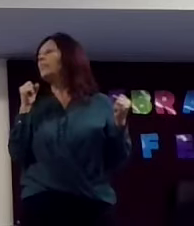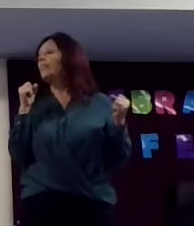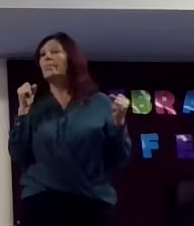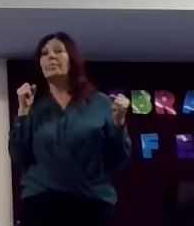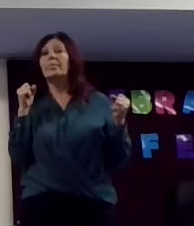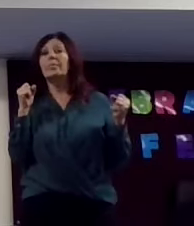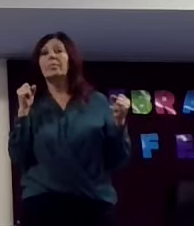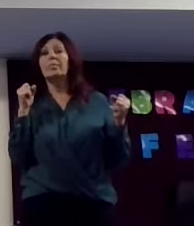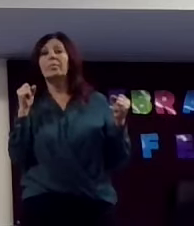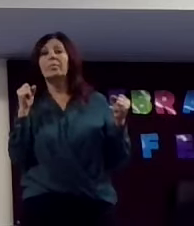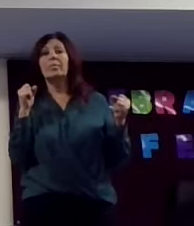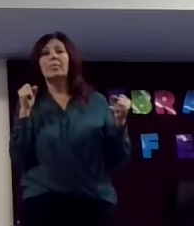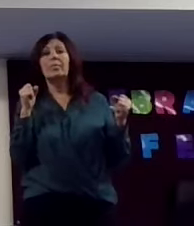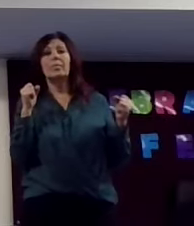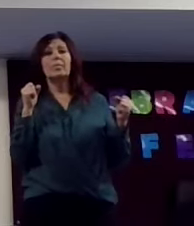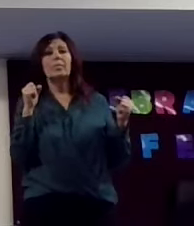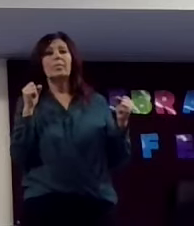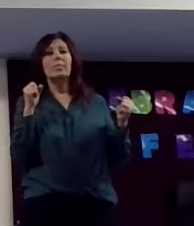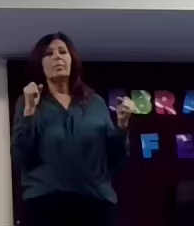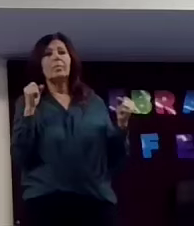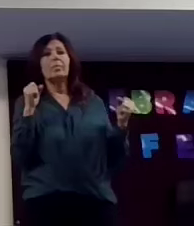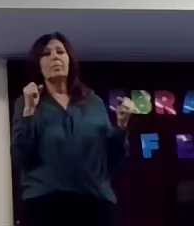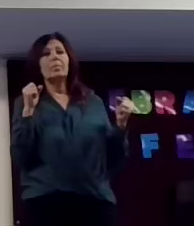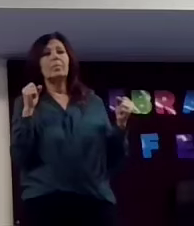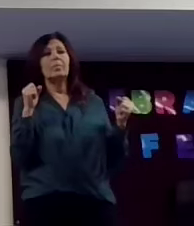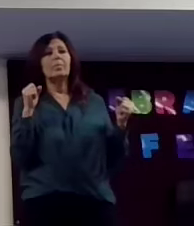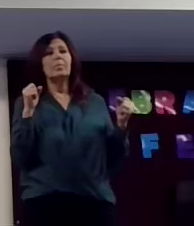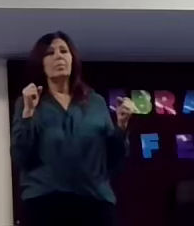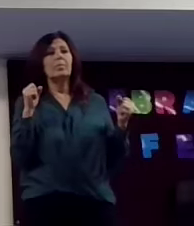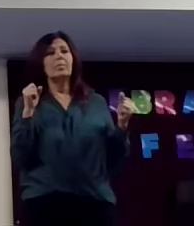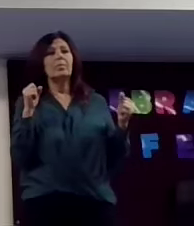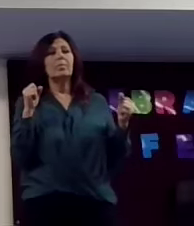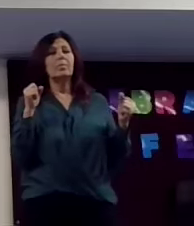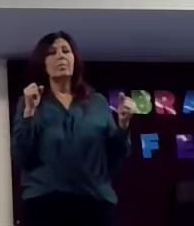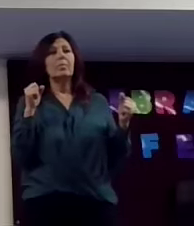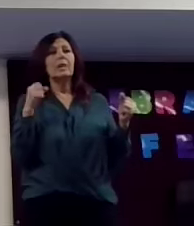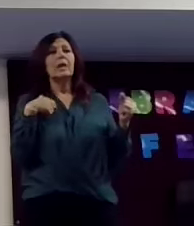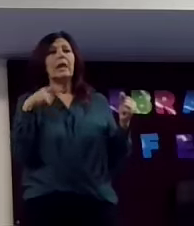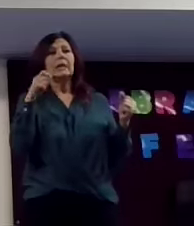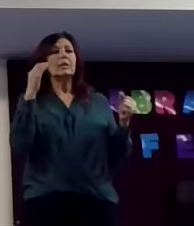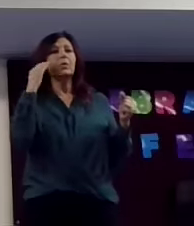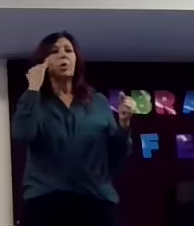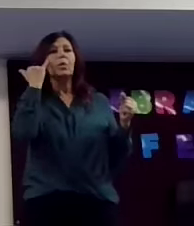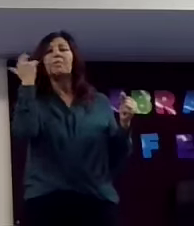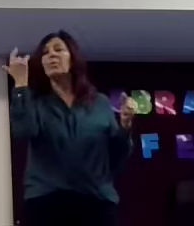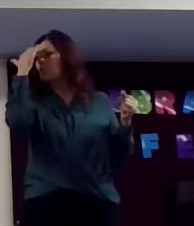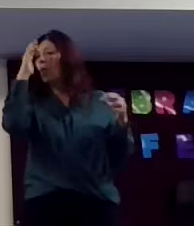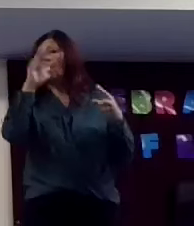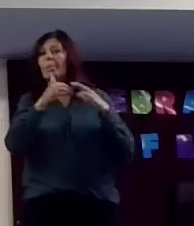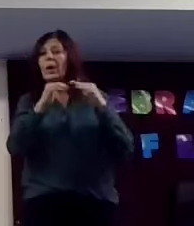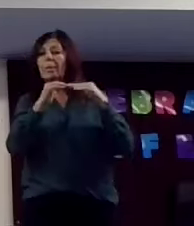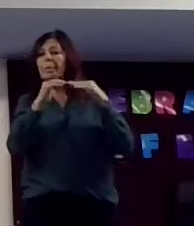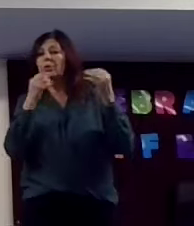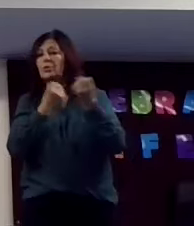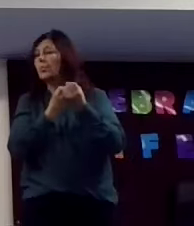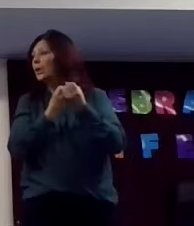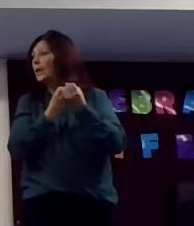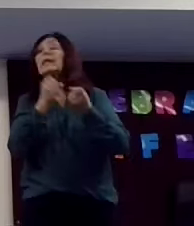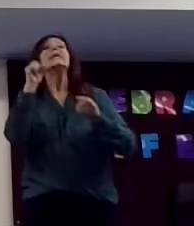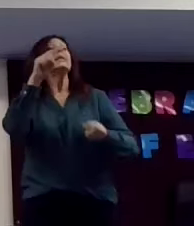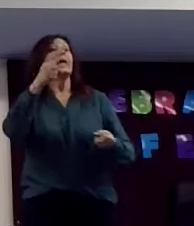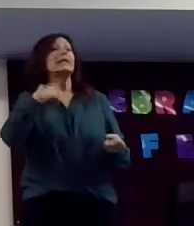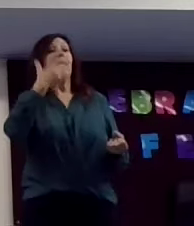trying to make sure I understand. Yeah, but I needed to know if she knows about peers. So yes,